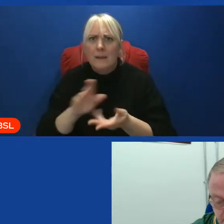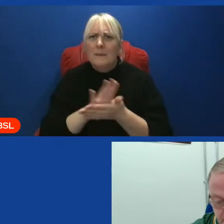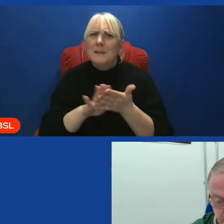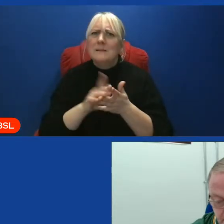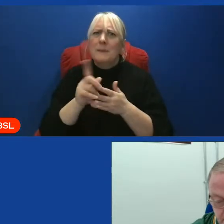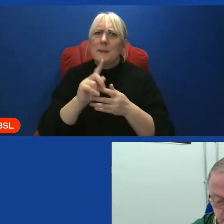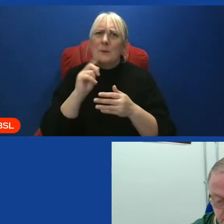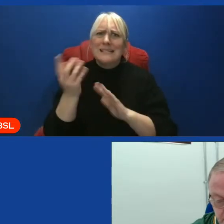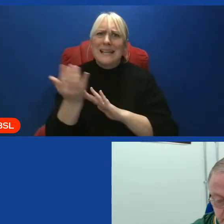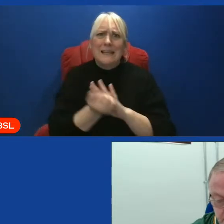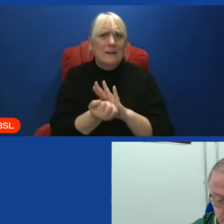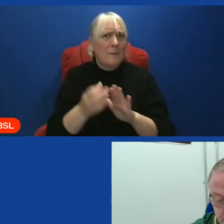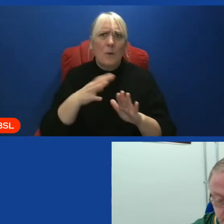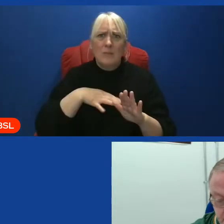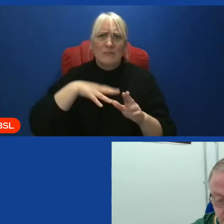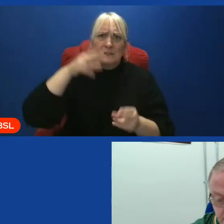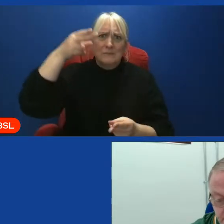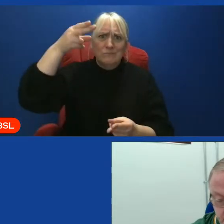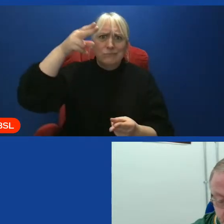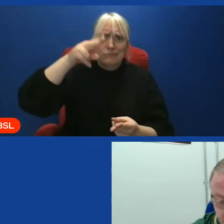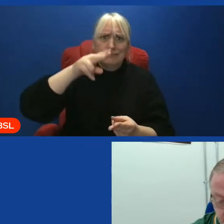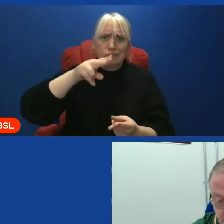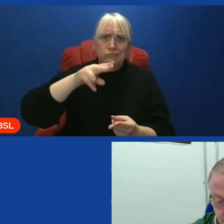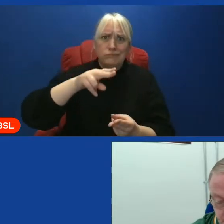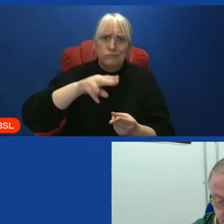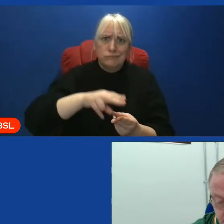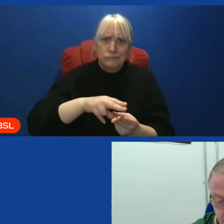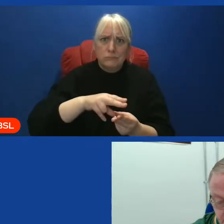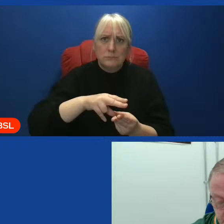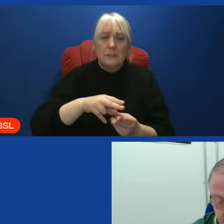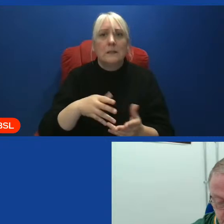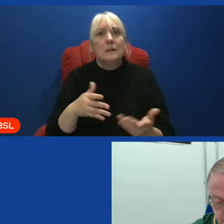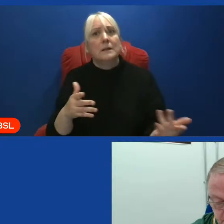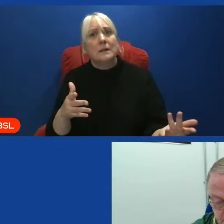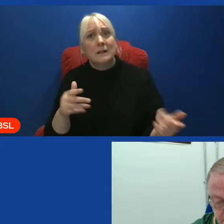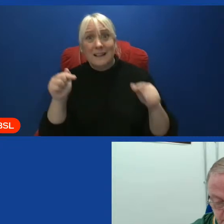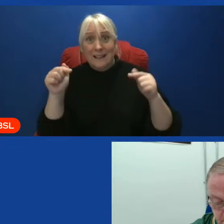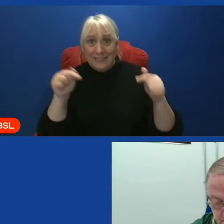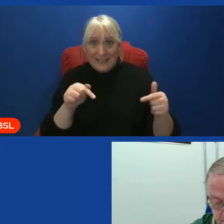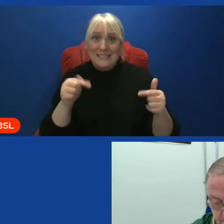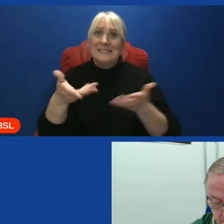has reduced. So having these discussions and debates